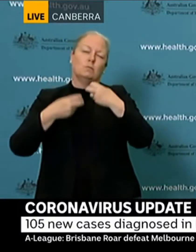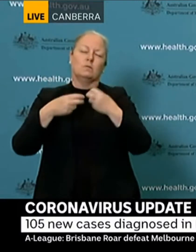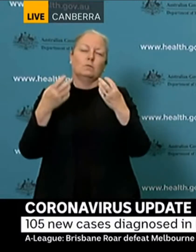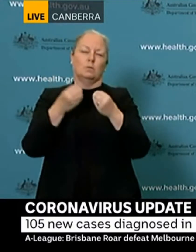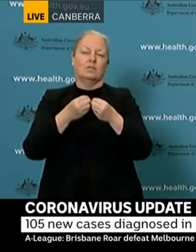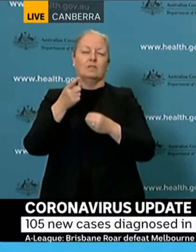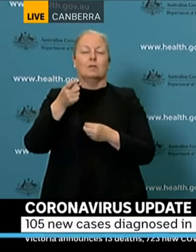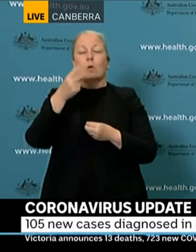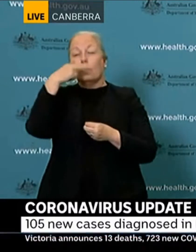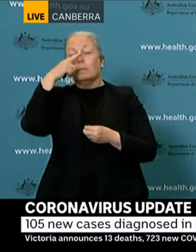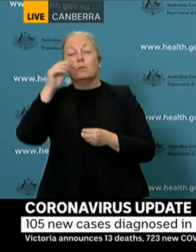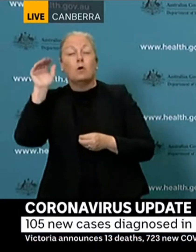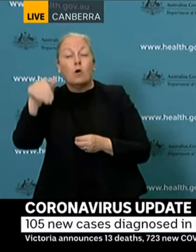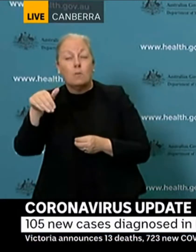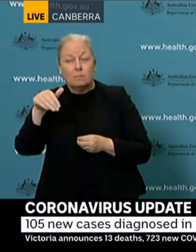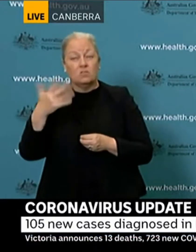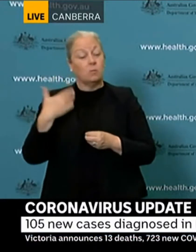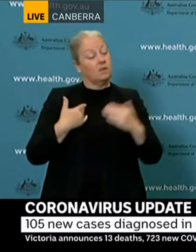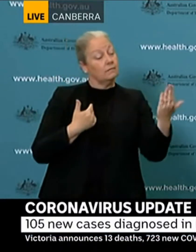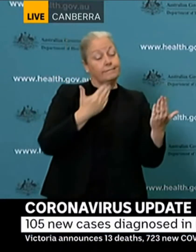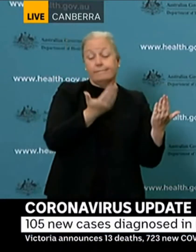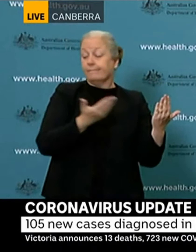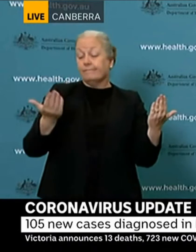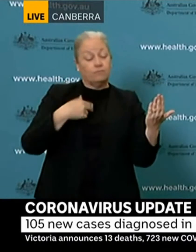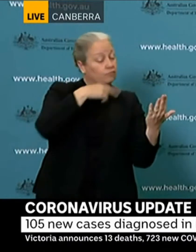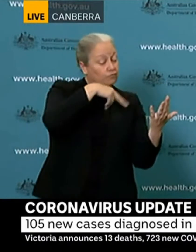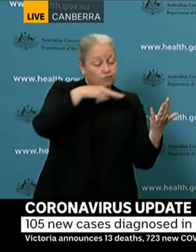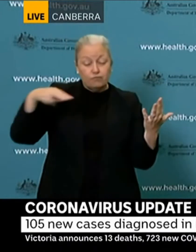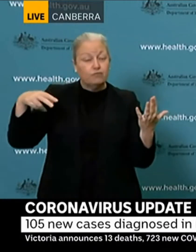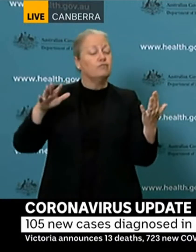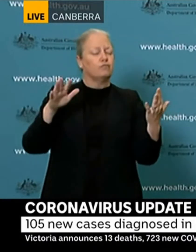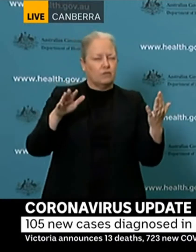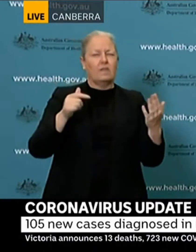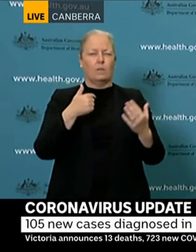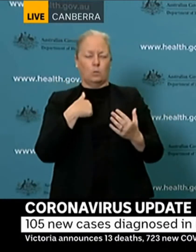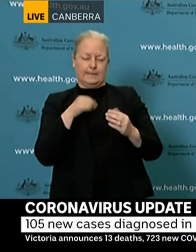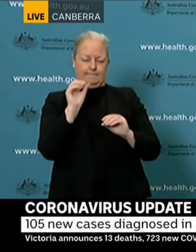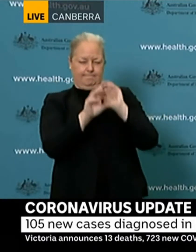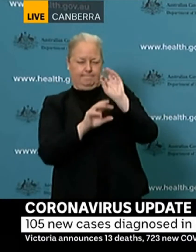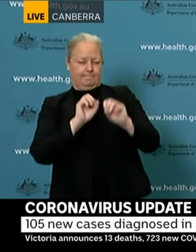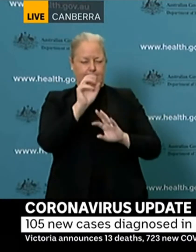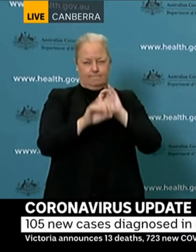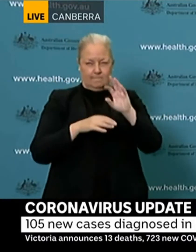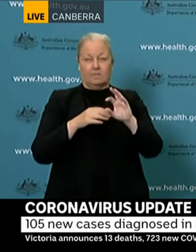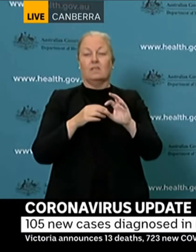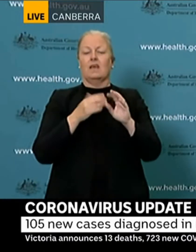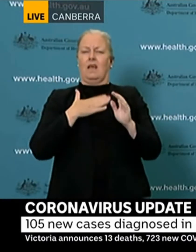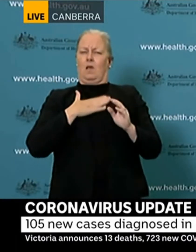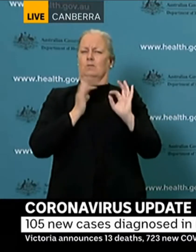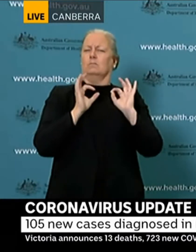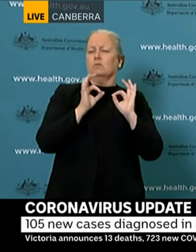And so we've put that all together. We will be providing that as advice through